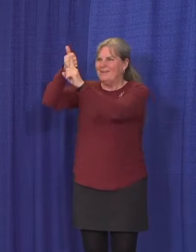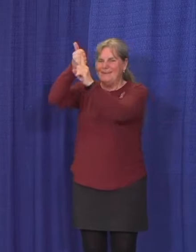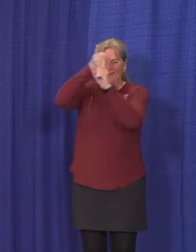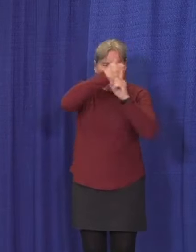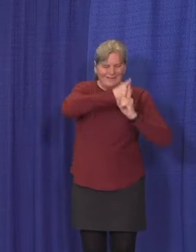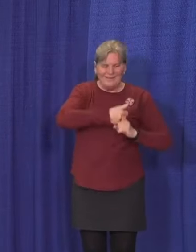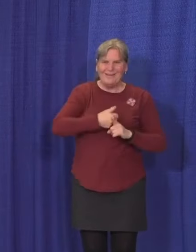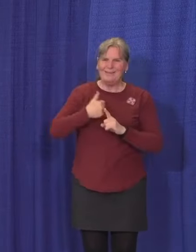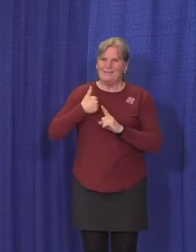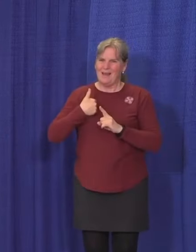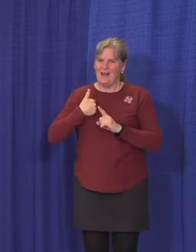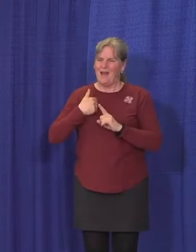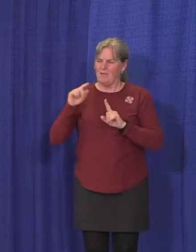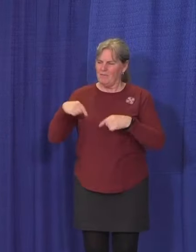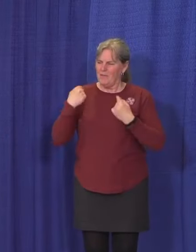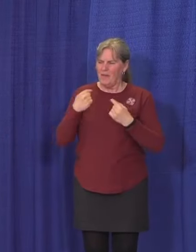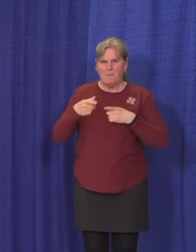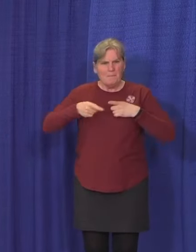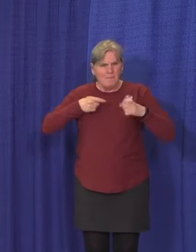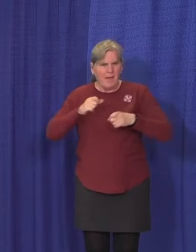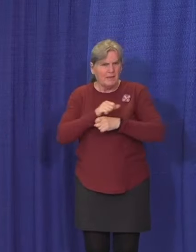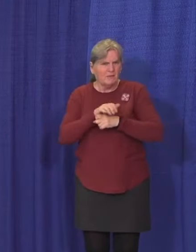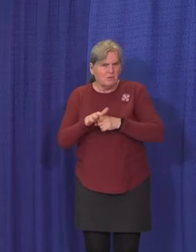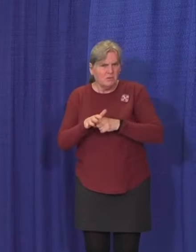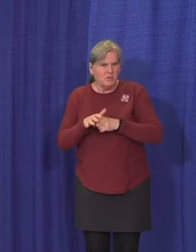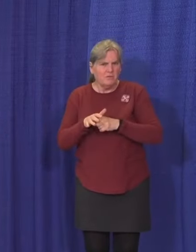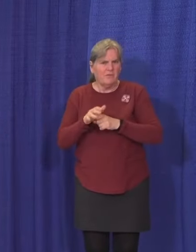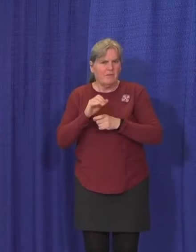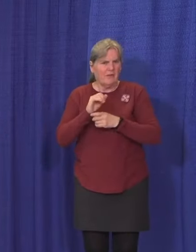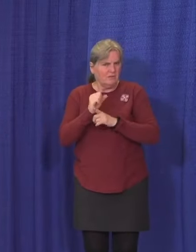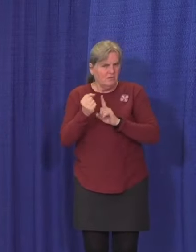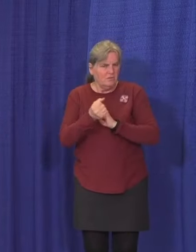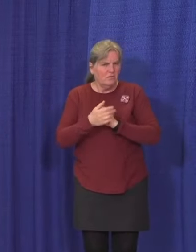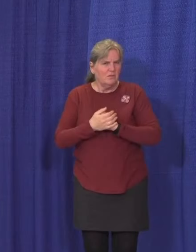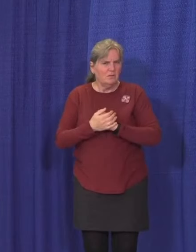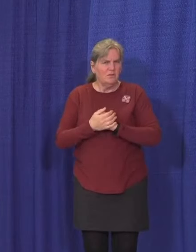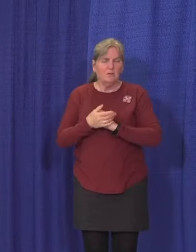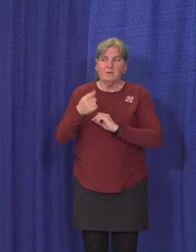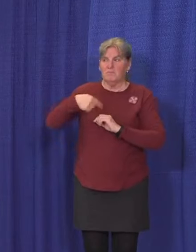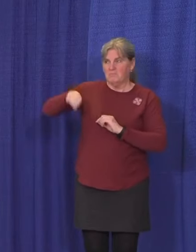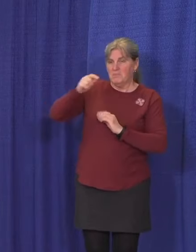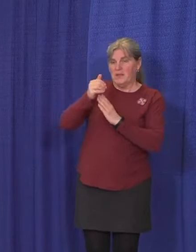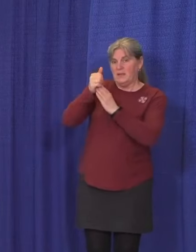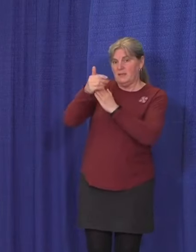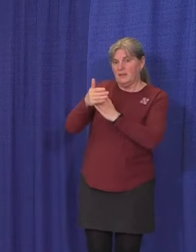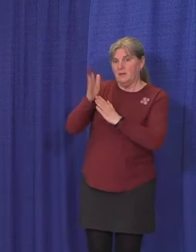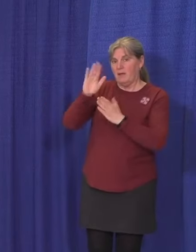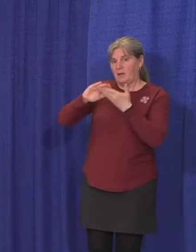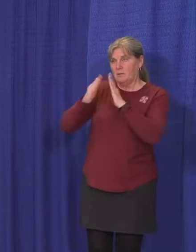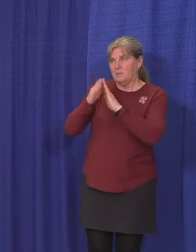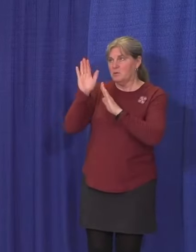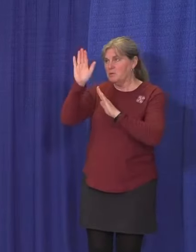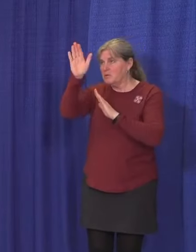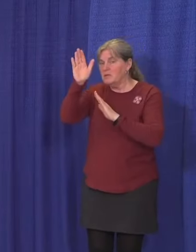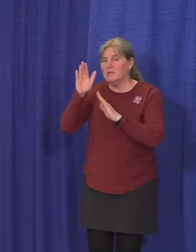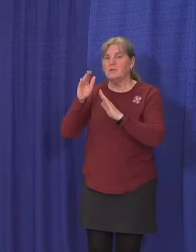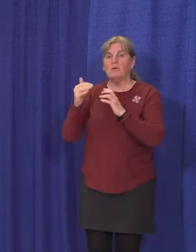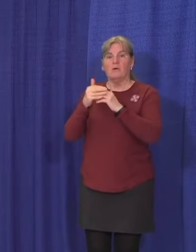to manage. They are the leaders in those communities. They are best informed as to how we